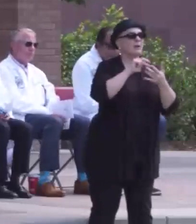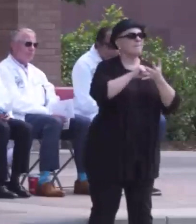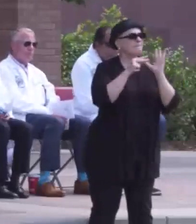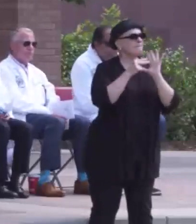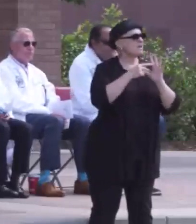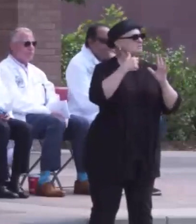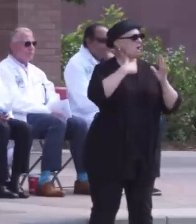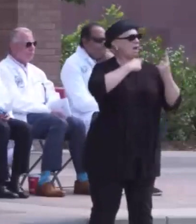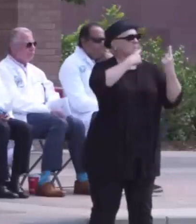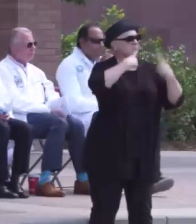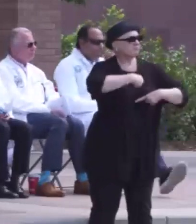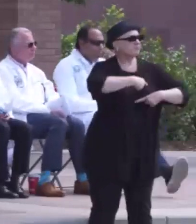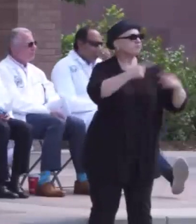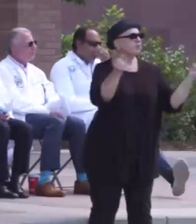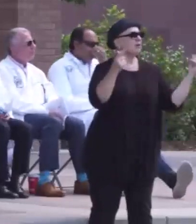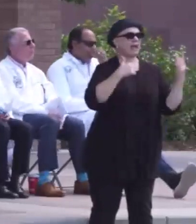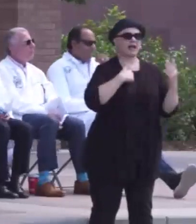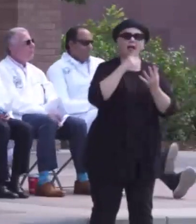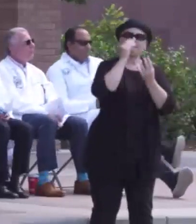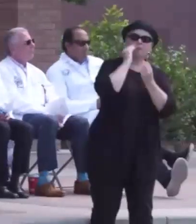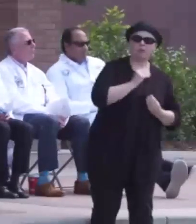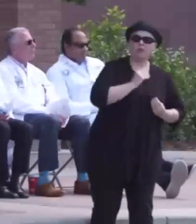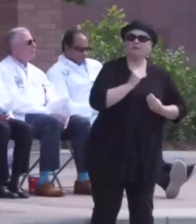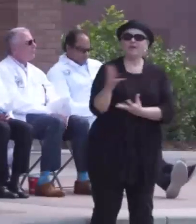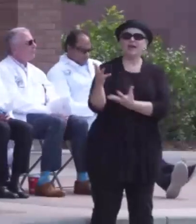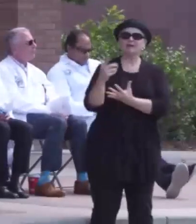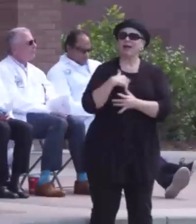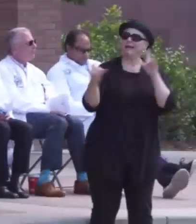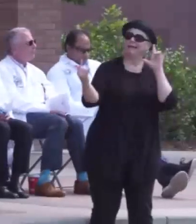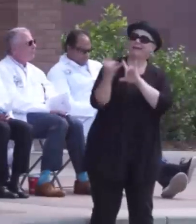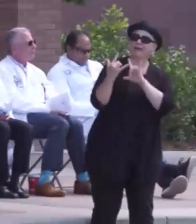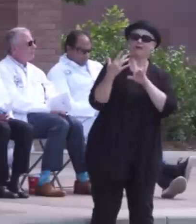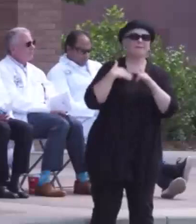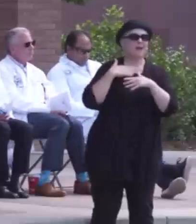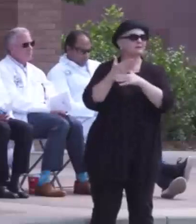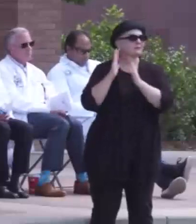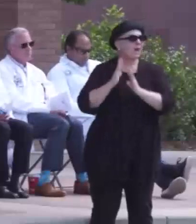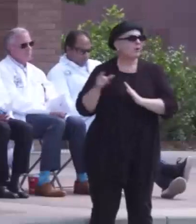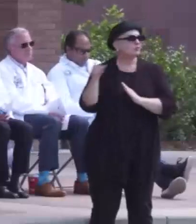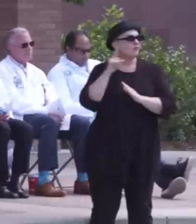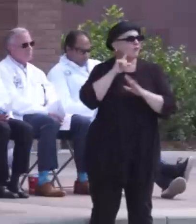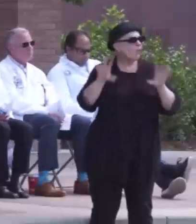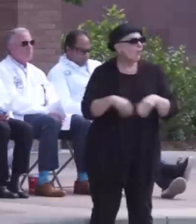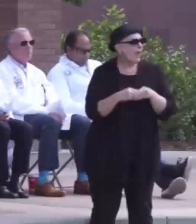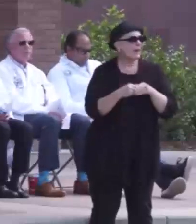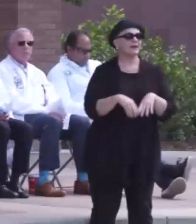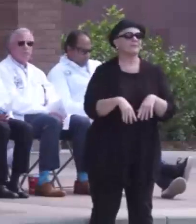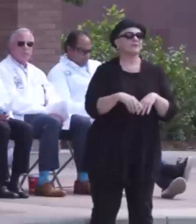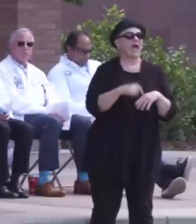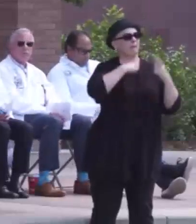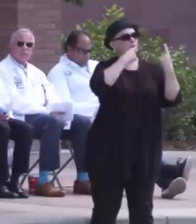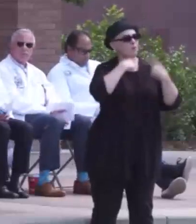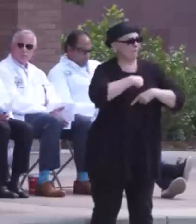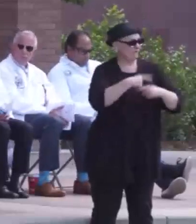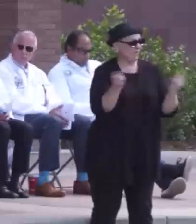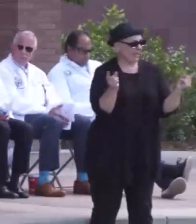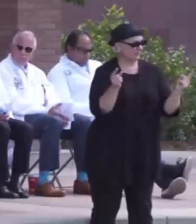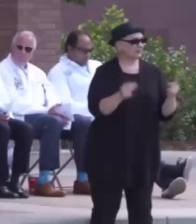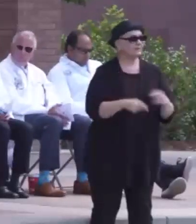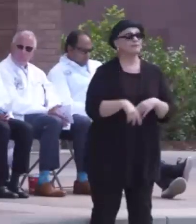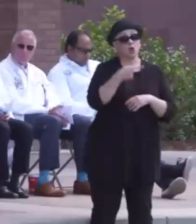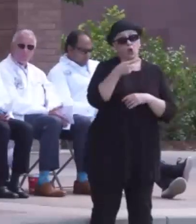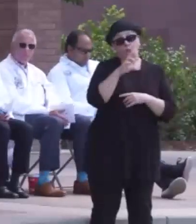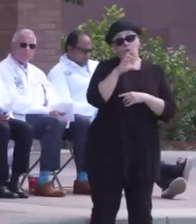profess love to your spouse at a wedding ceremony. A profession is a group of people making